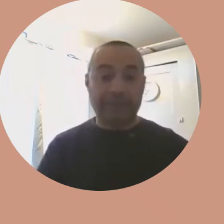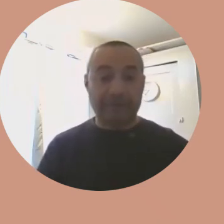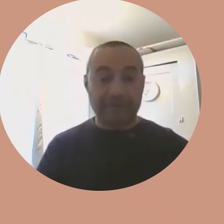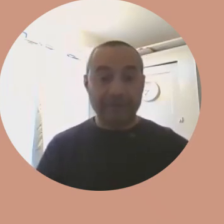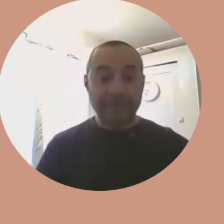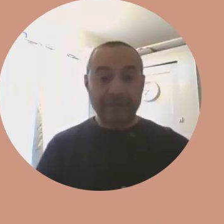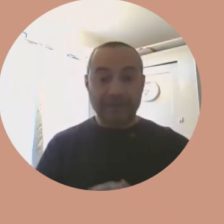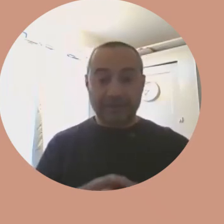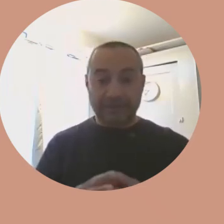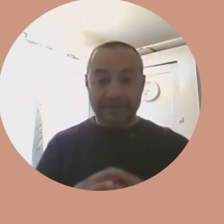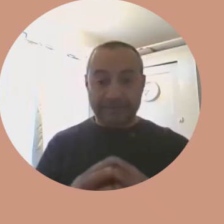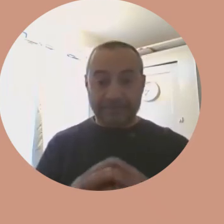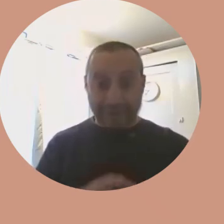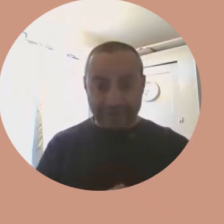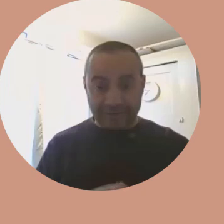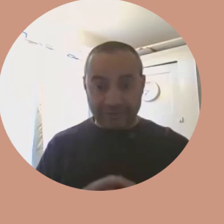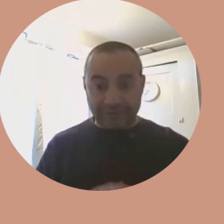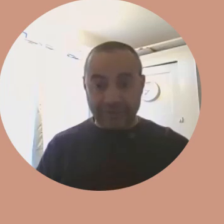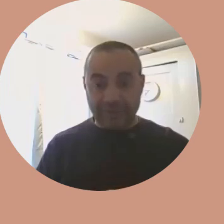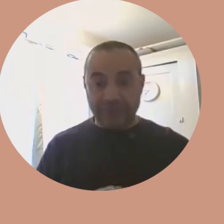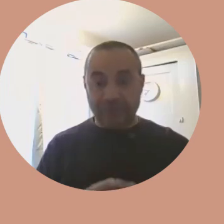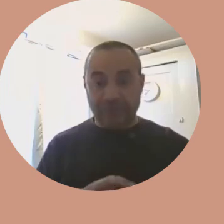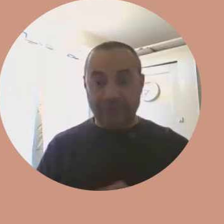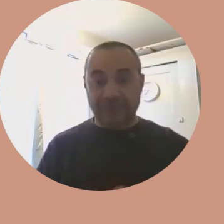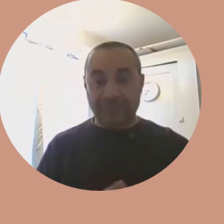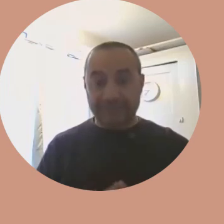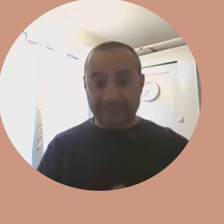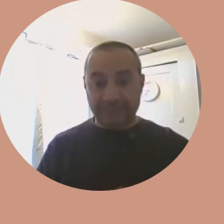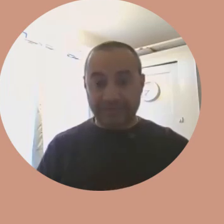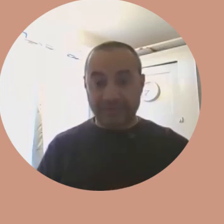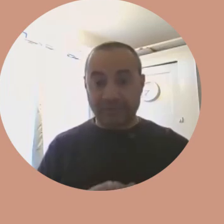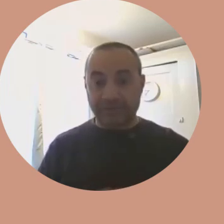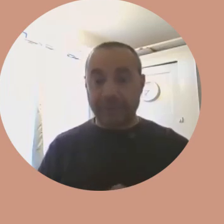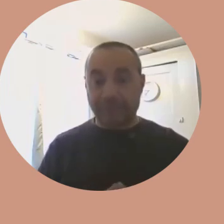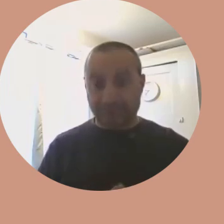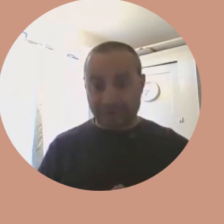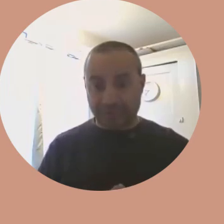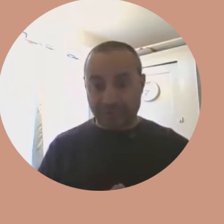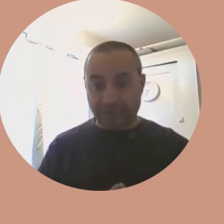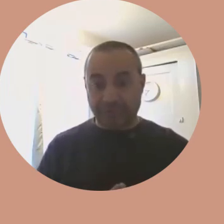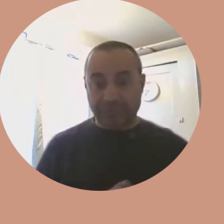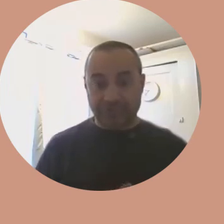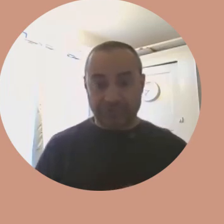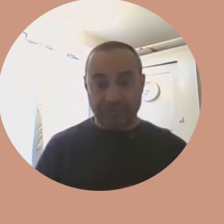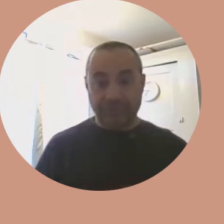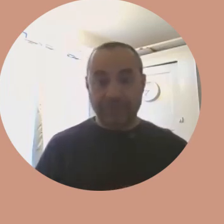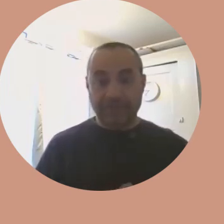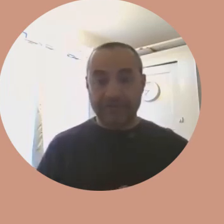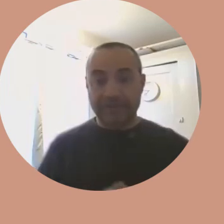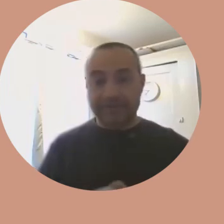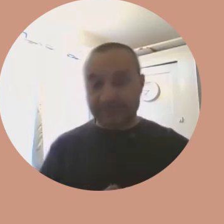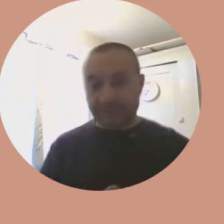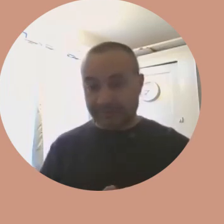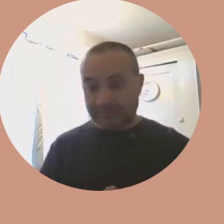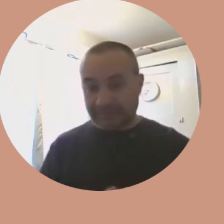very effective communication strategy system is really important to supporting children and young adults in their